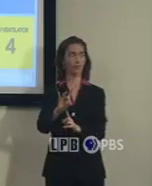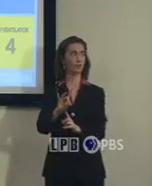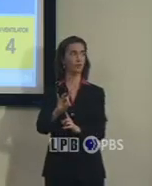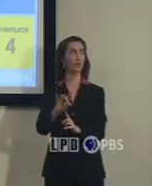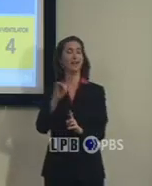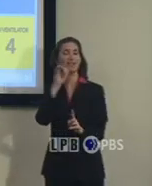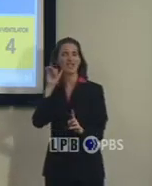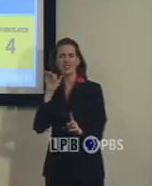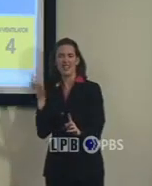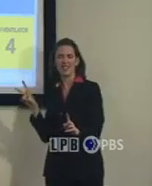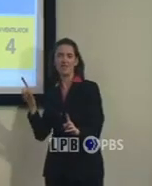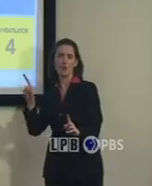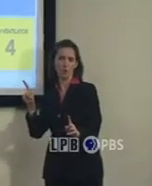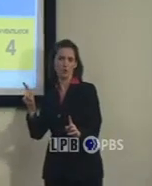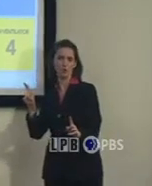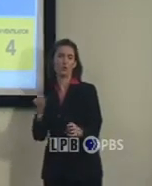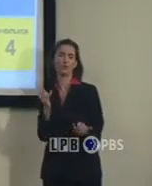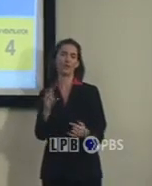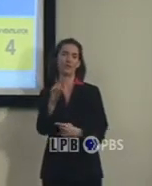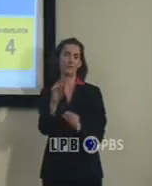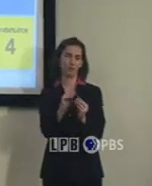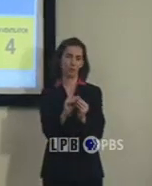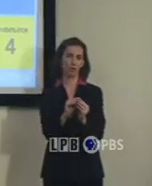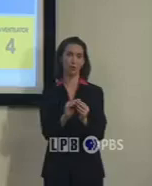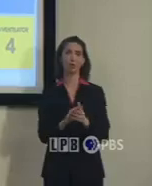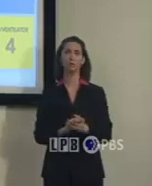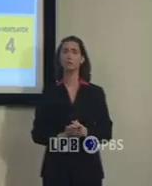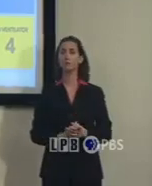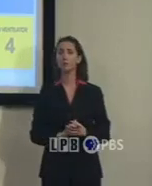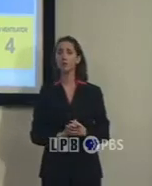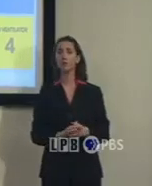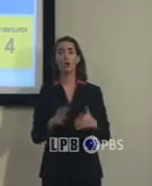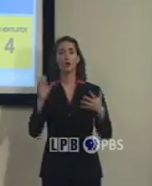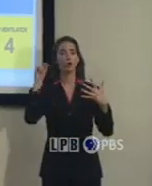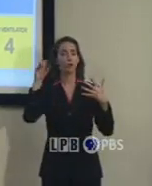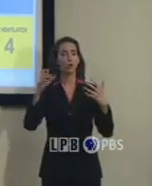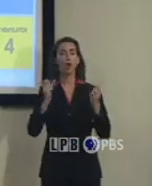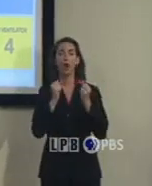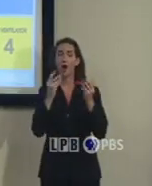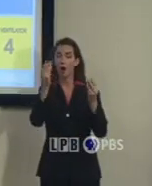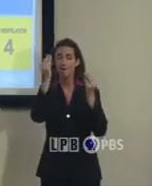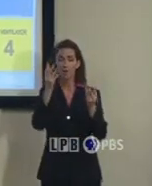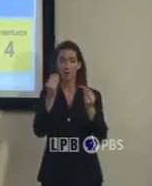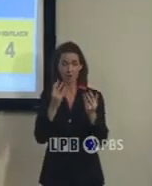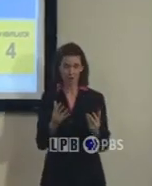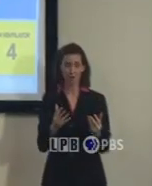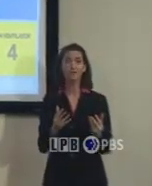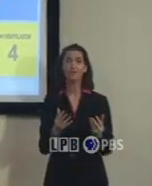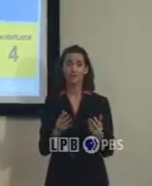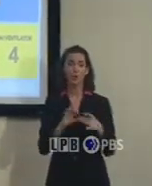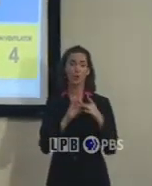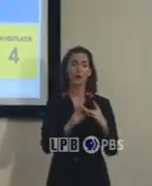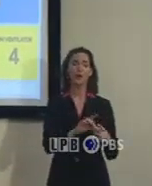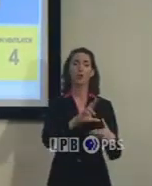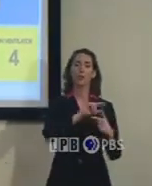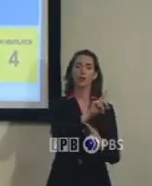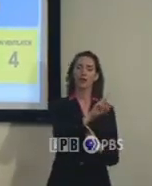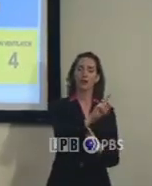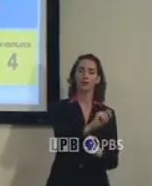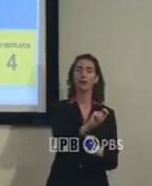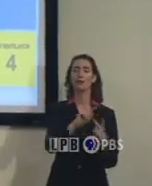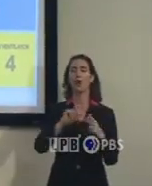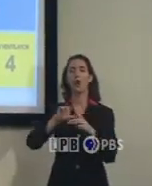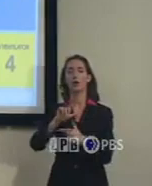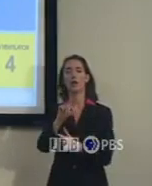what we reported yesterday. Now, I know that what we just went through is a lot of information, and it relates to Delta, it relates to Laura,